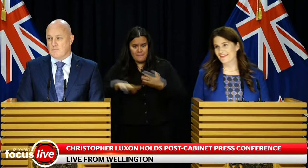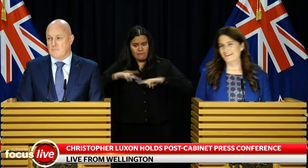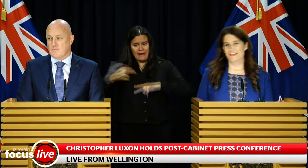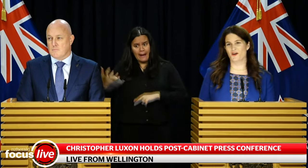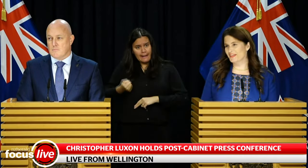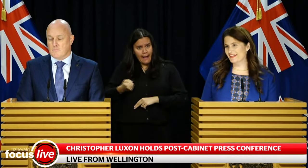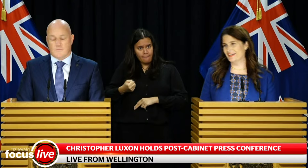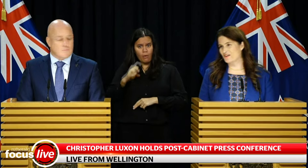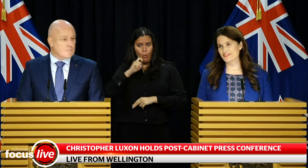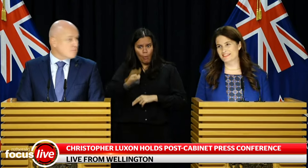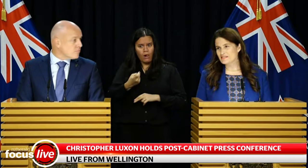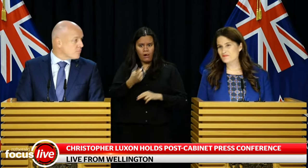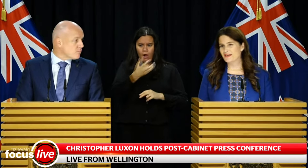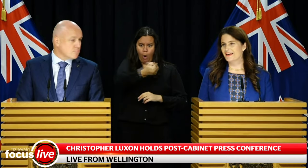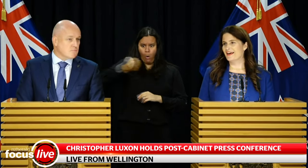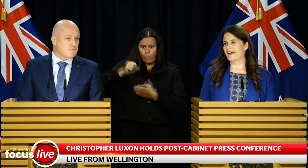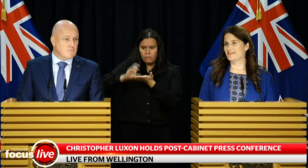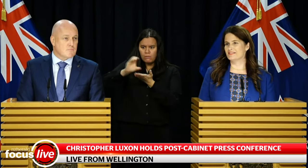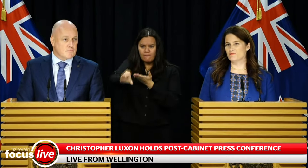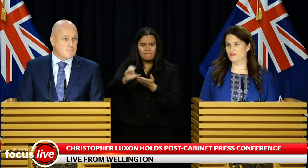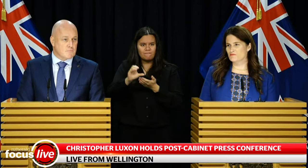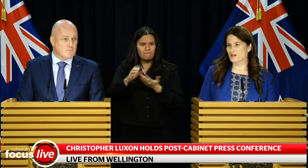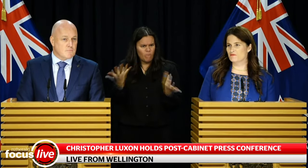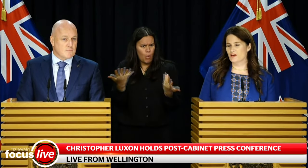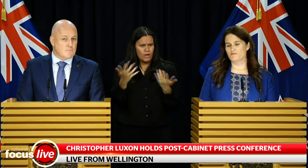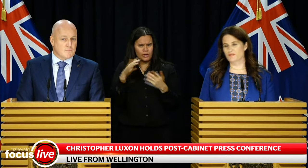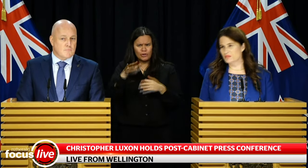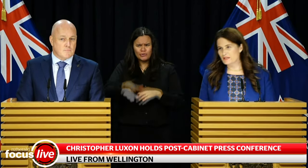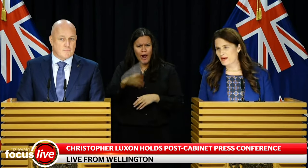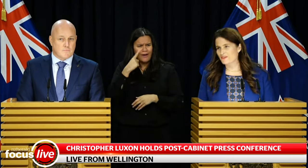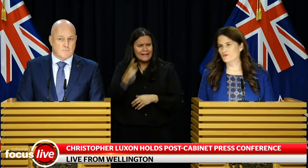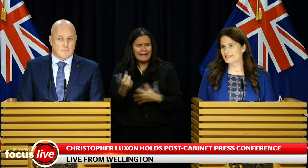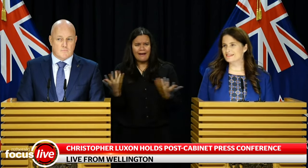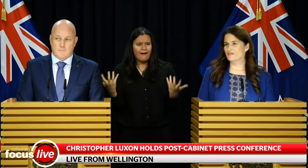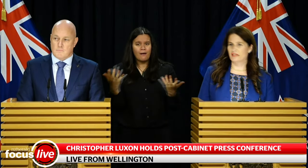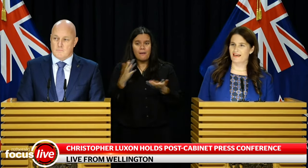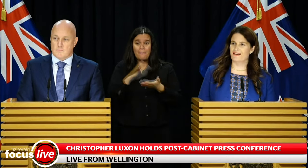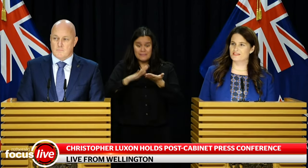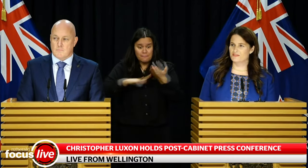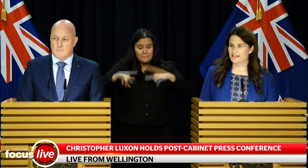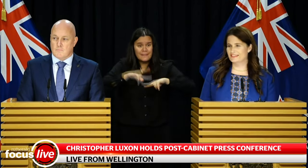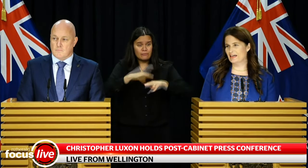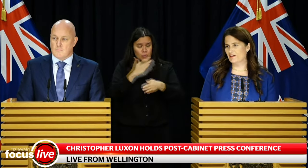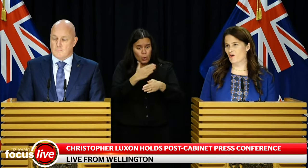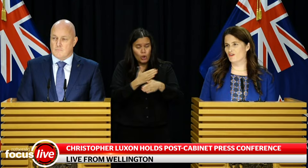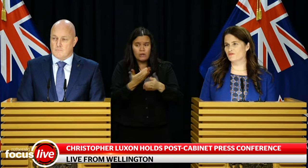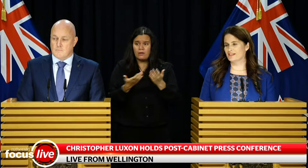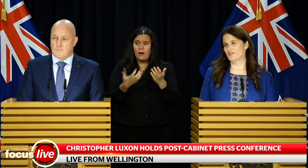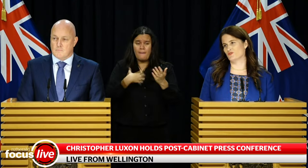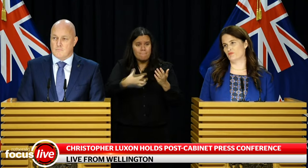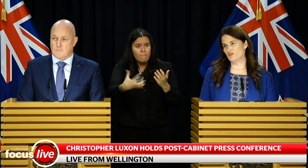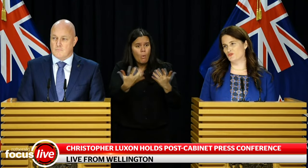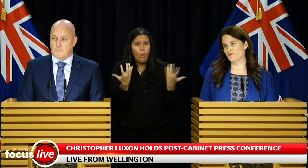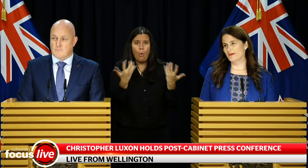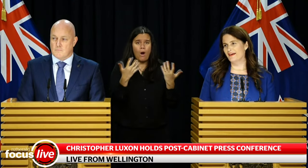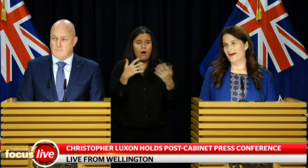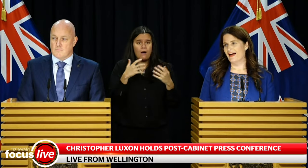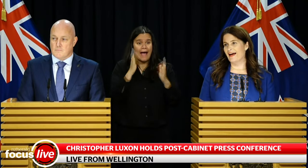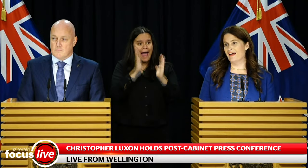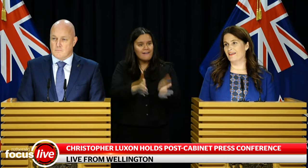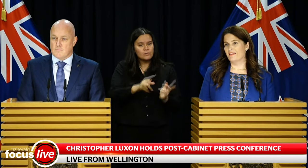enough. They're not getting enough sleep. Some of them can barely pay the rent in the bigger house they've had to take on for the extra